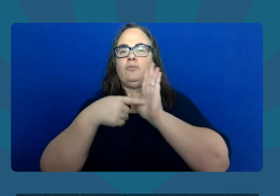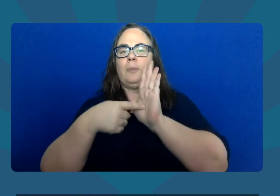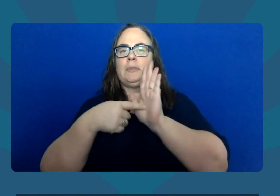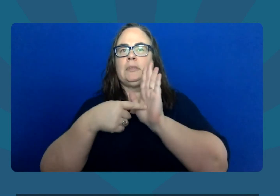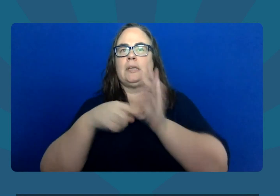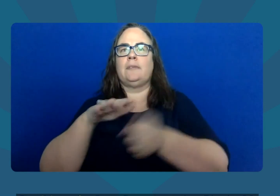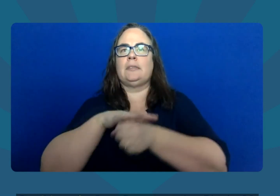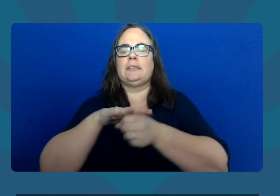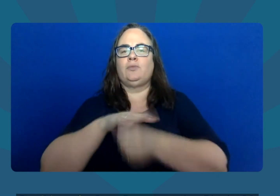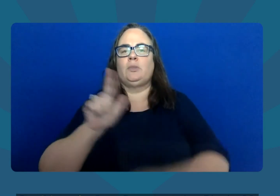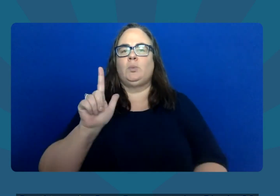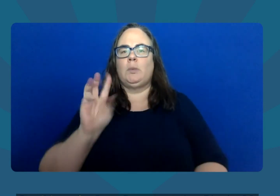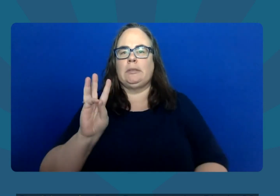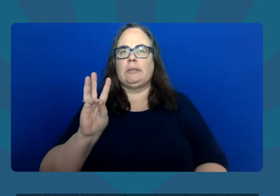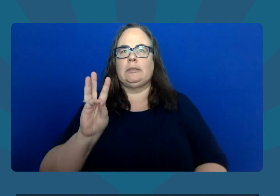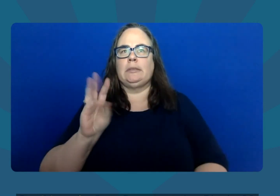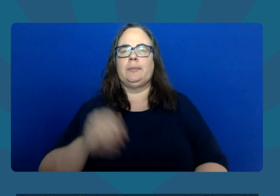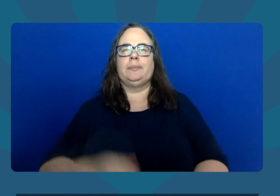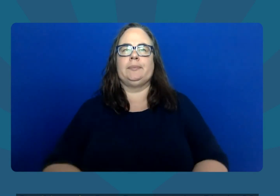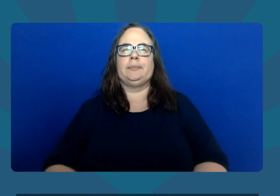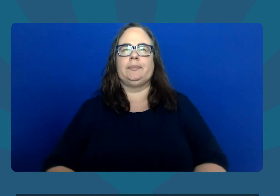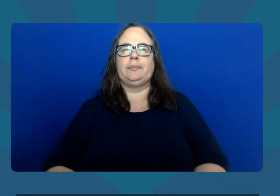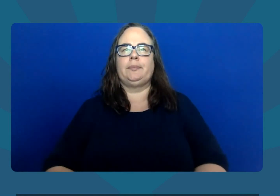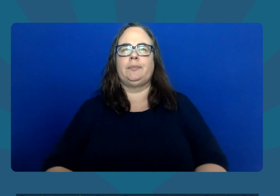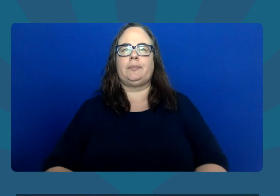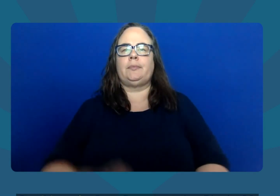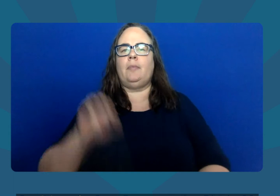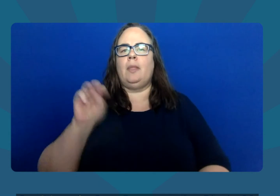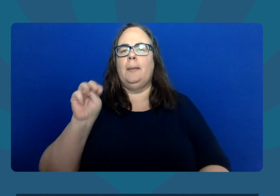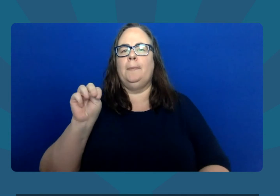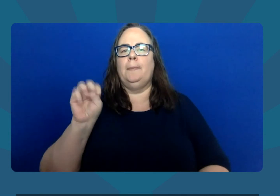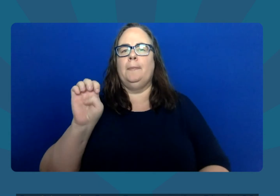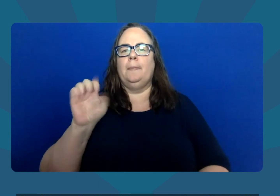Candidates for State Representative, District 26.